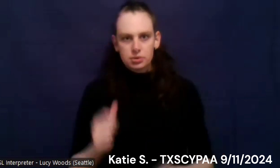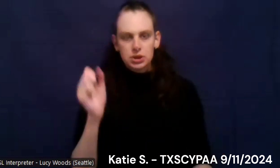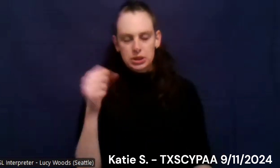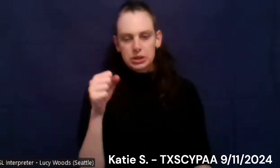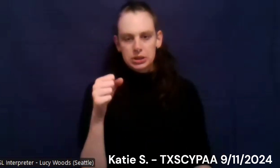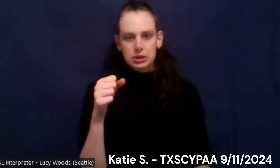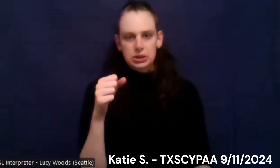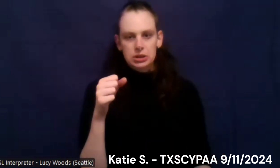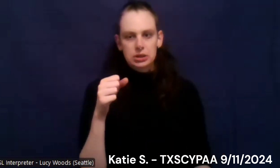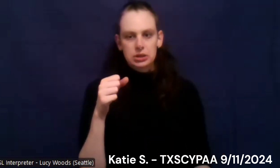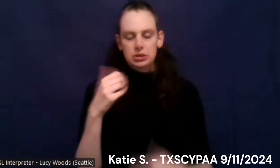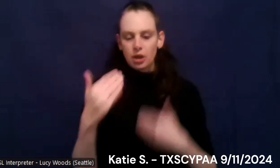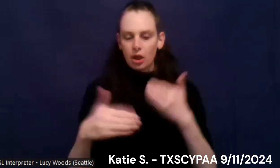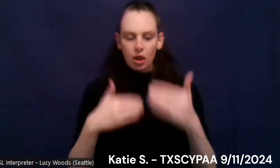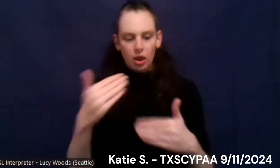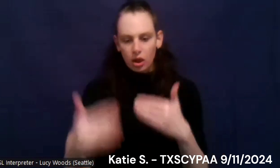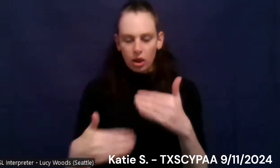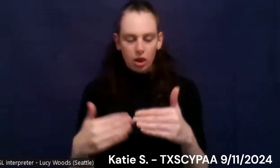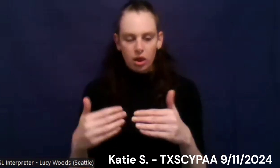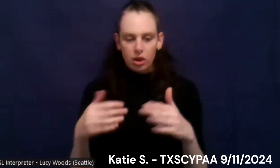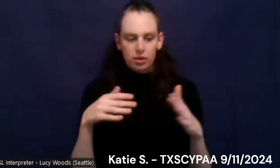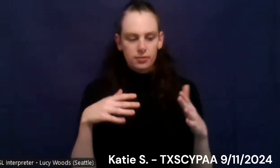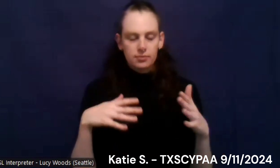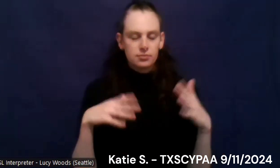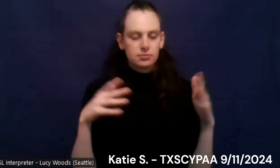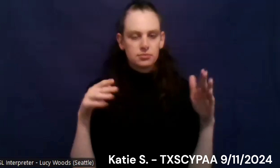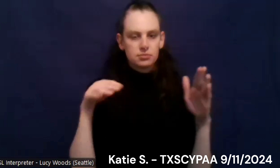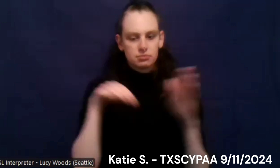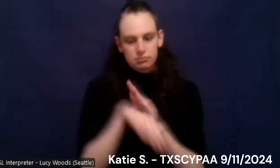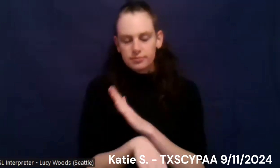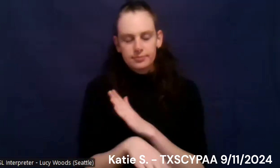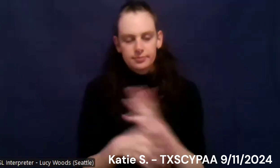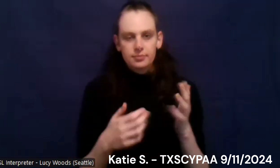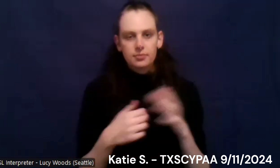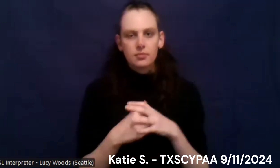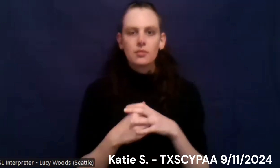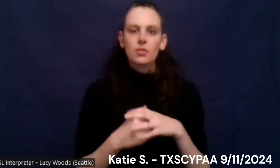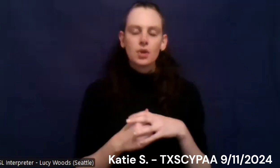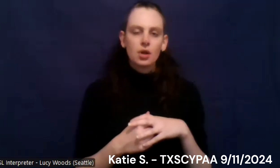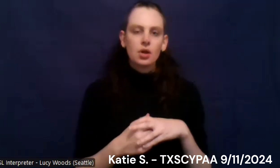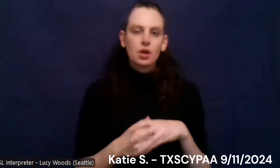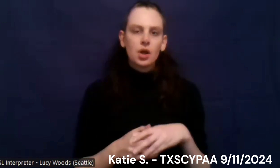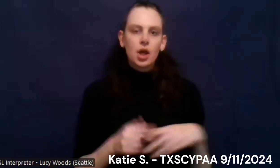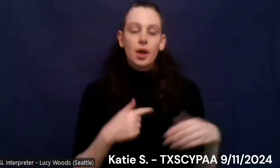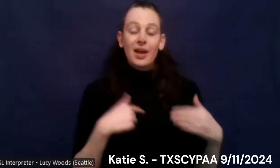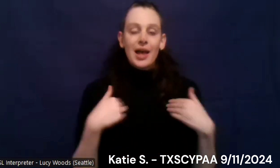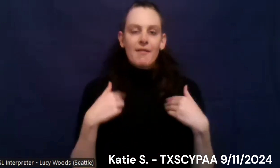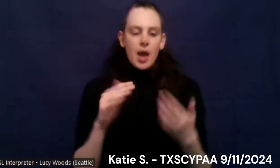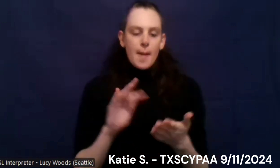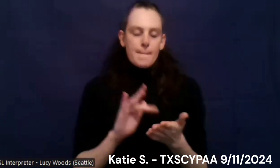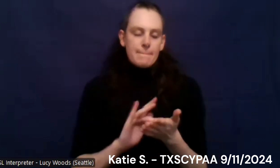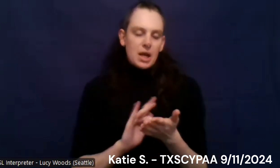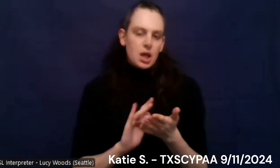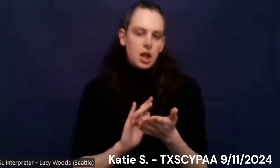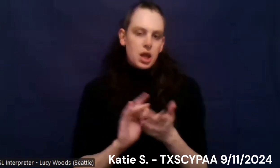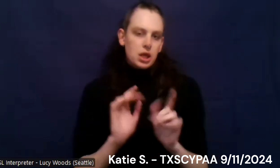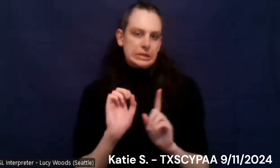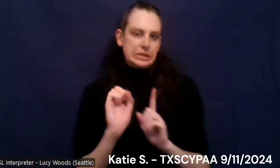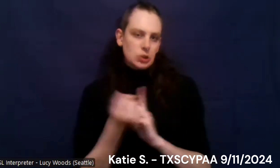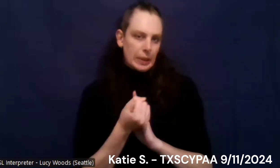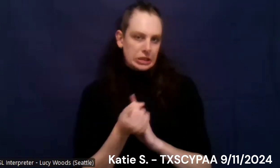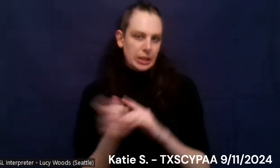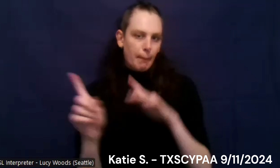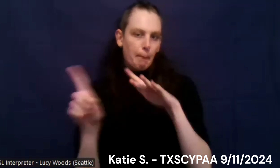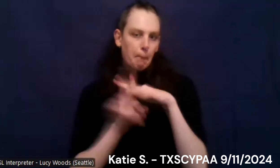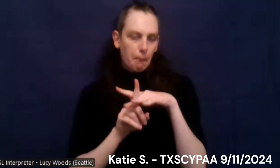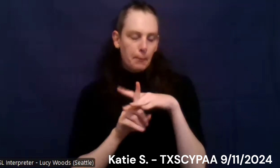up exactly where it left off. And because of that, to fast forward, I had a medical situation that